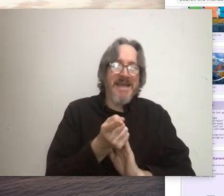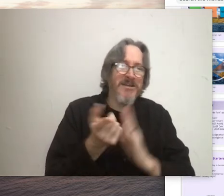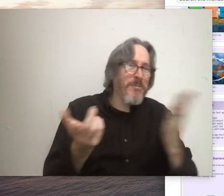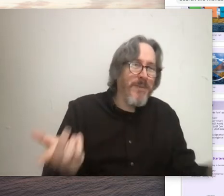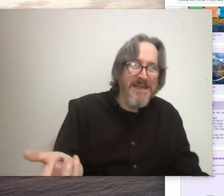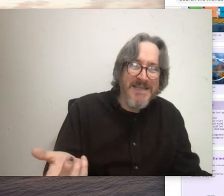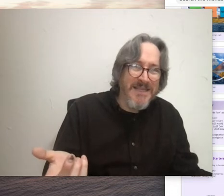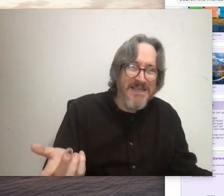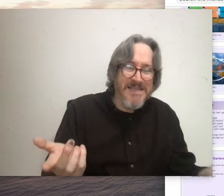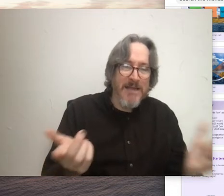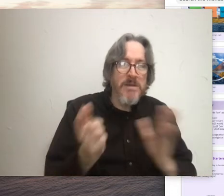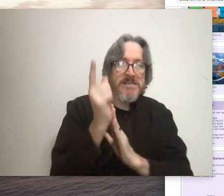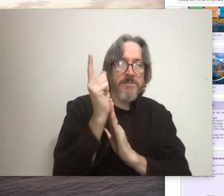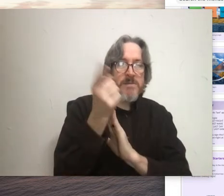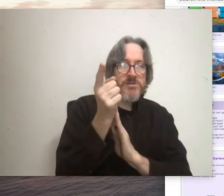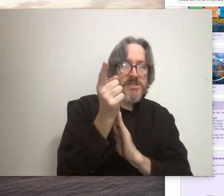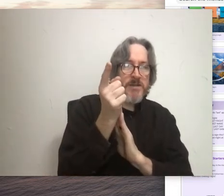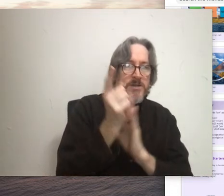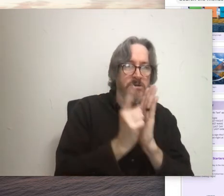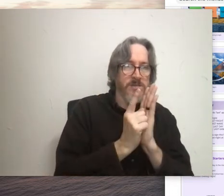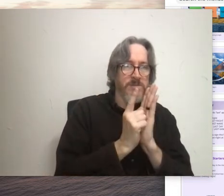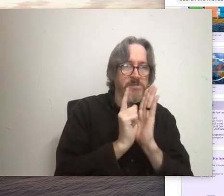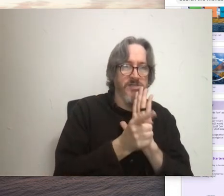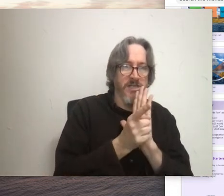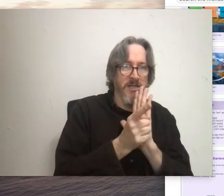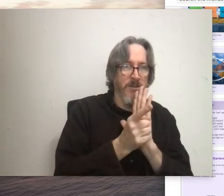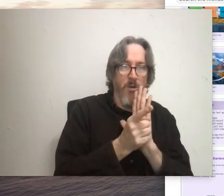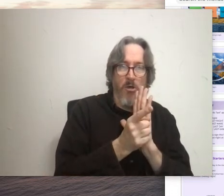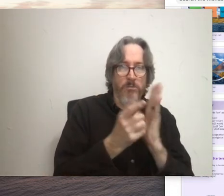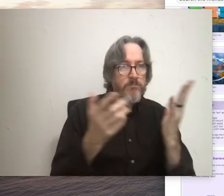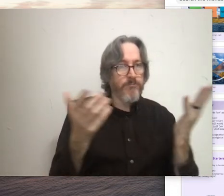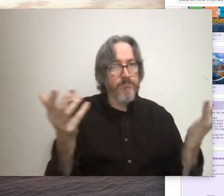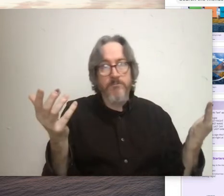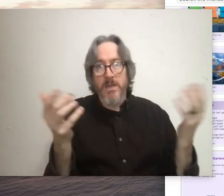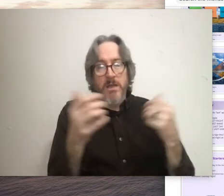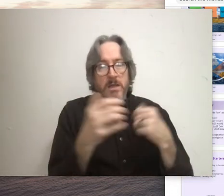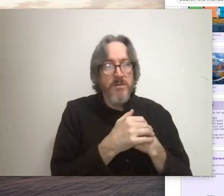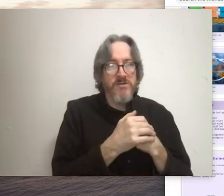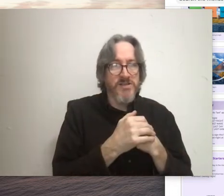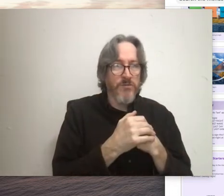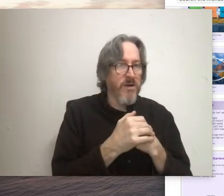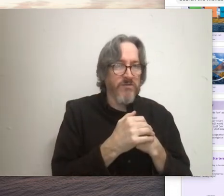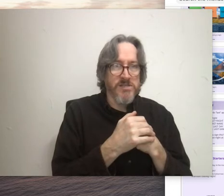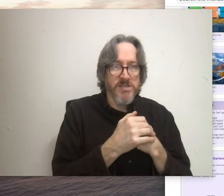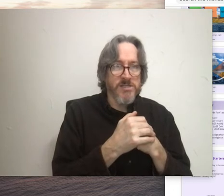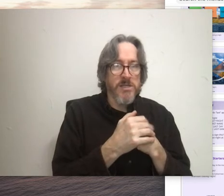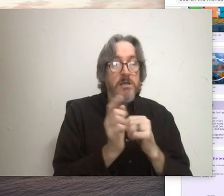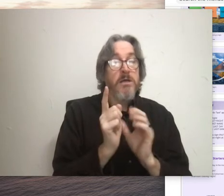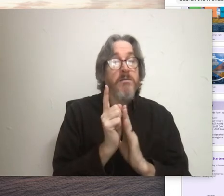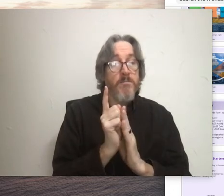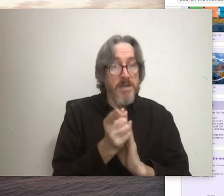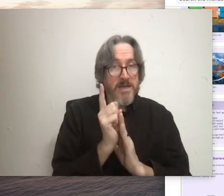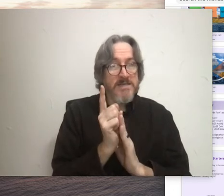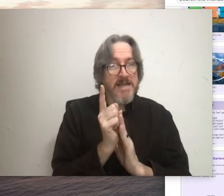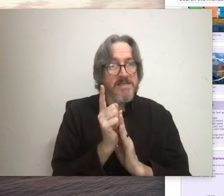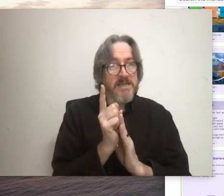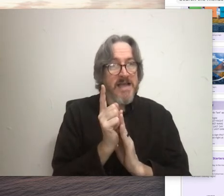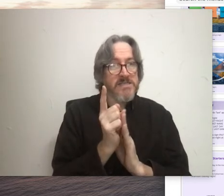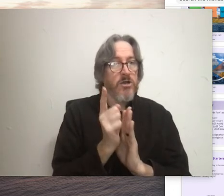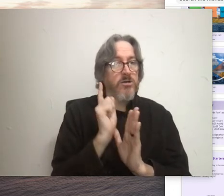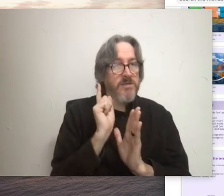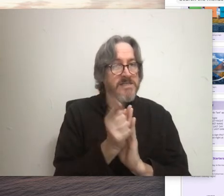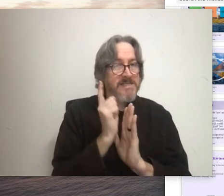minute and second are basically the same. Sometimes you'll see it up here, sometimes you'll see it in the palm. There's different preferences. Minute